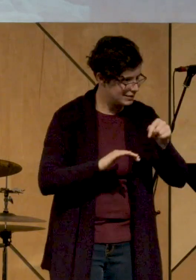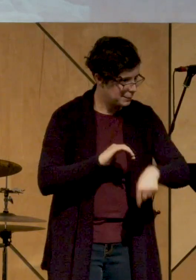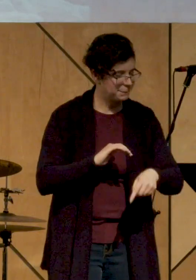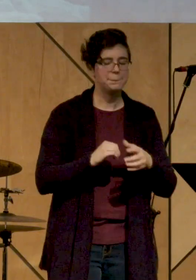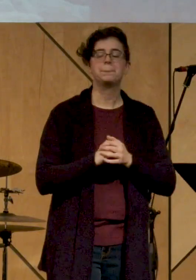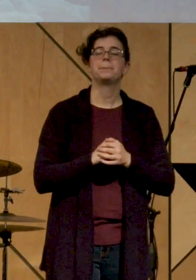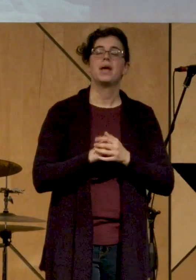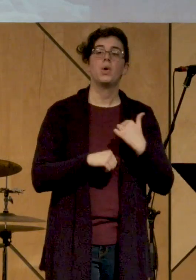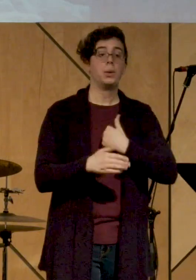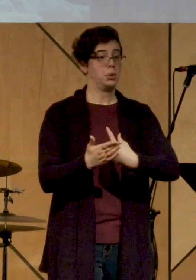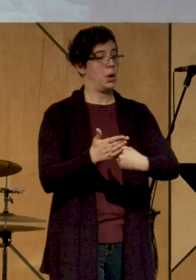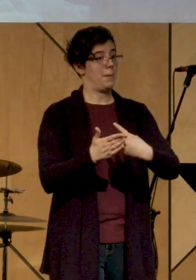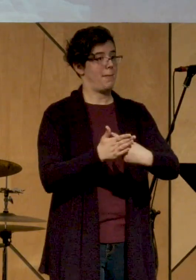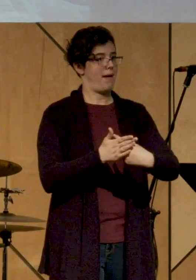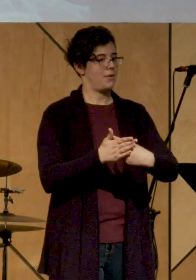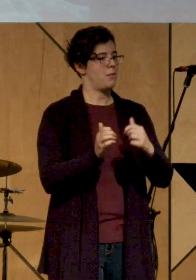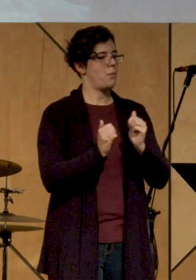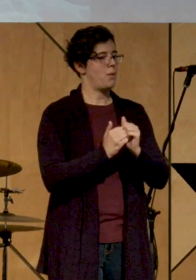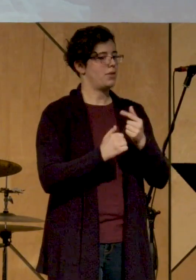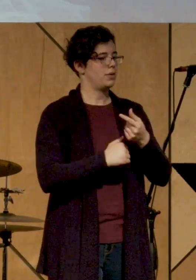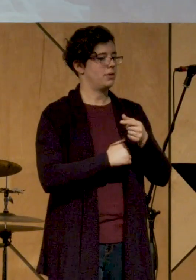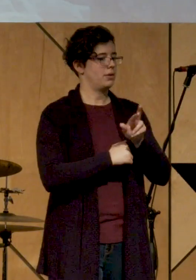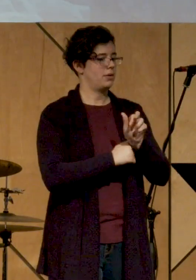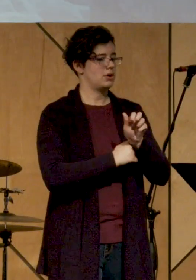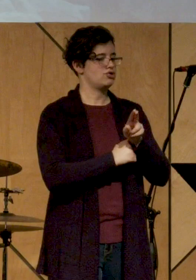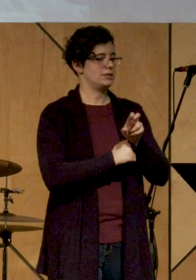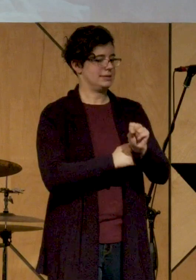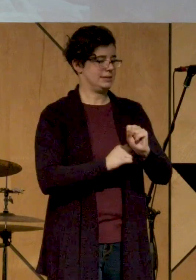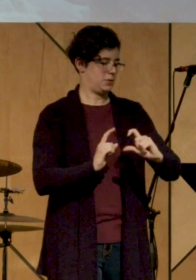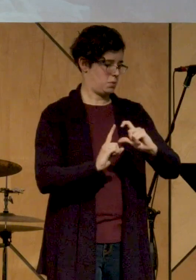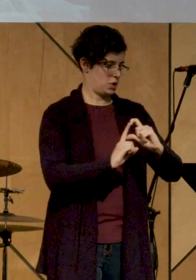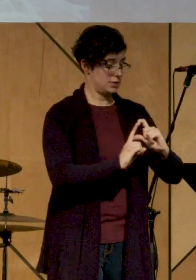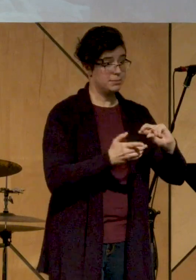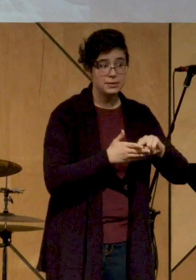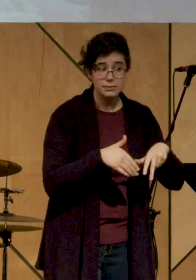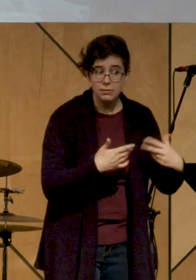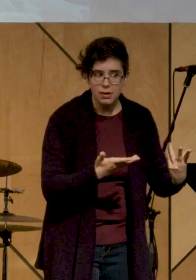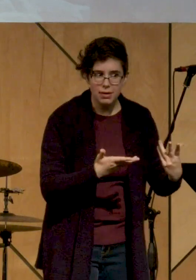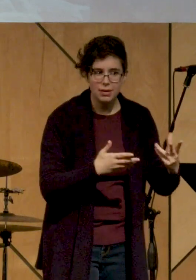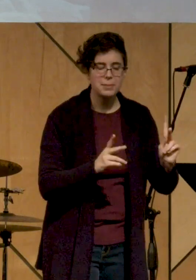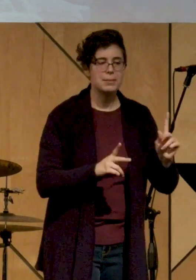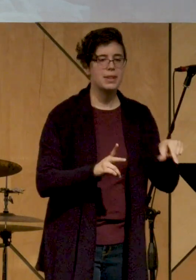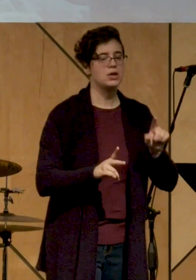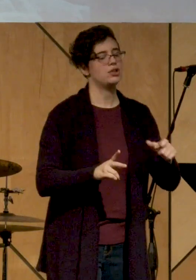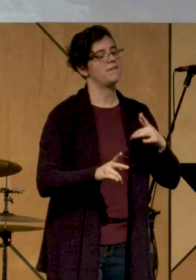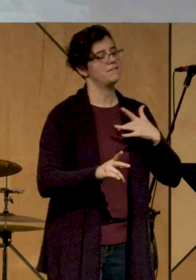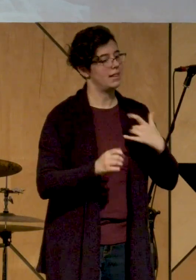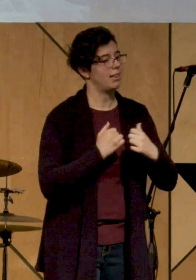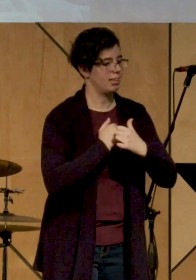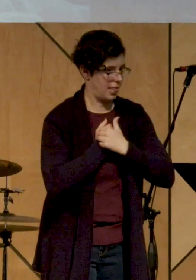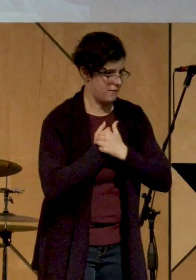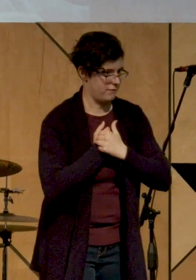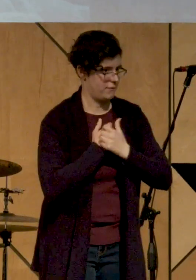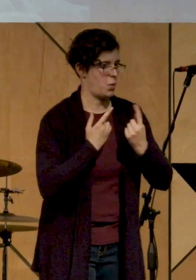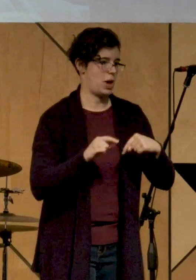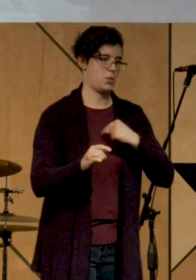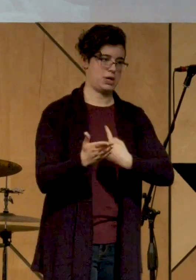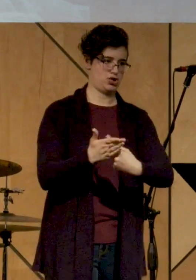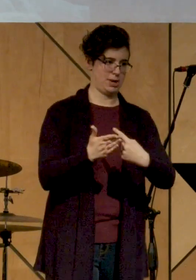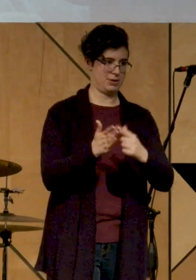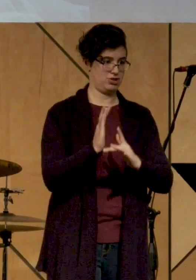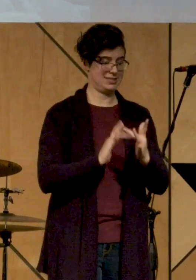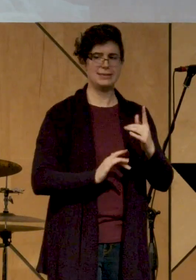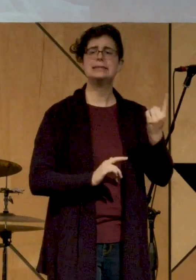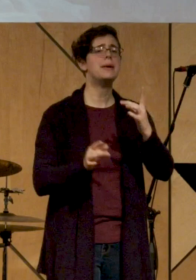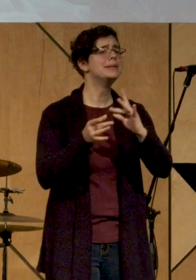talk about Jesus graciously. In short, I think that means people should feel loved by Jesus when you talk about him. Somebody say